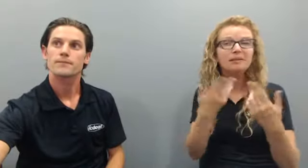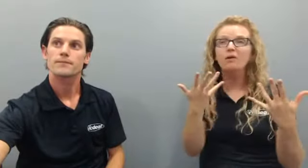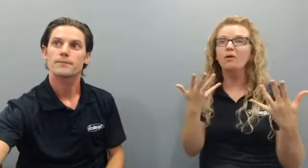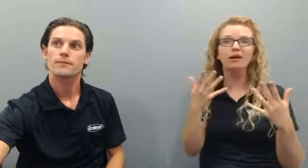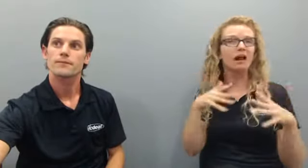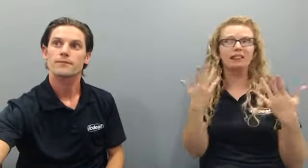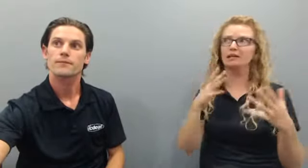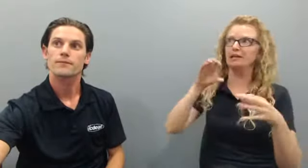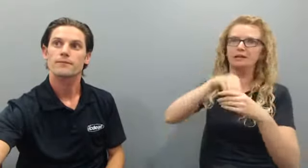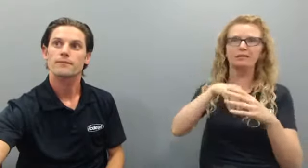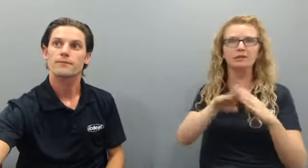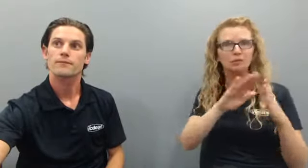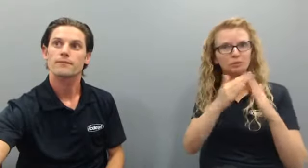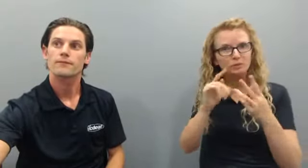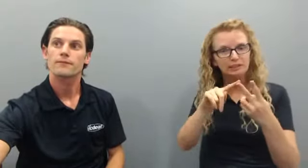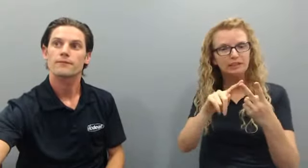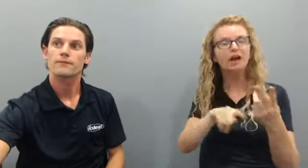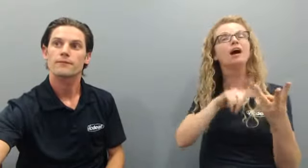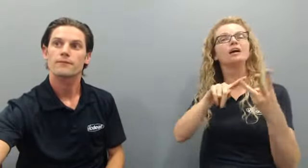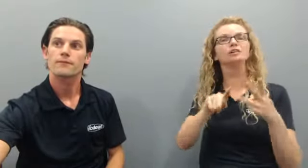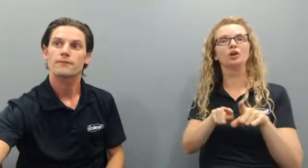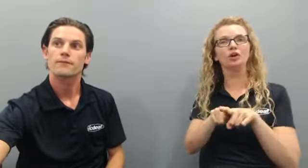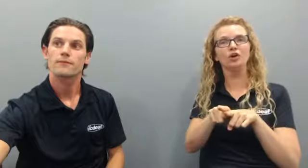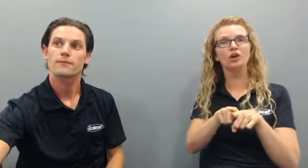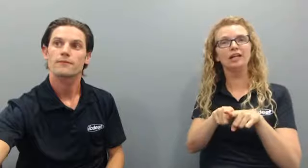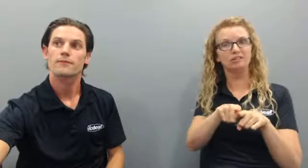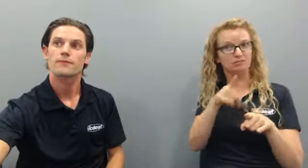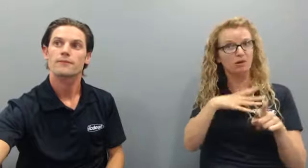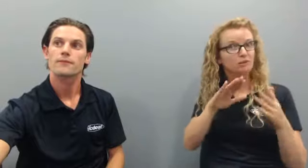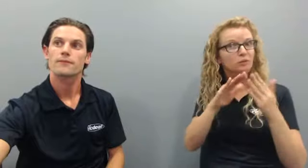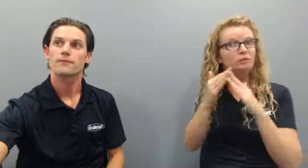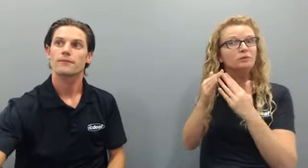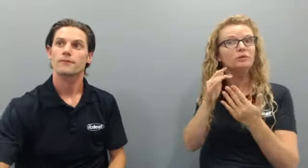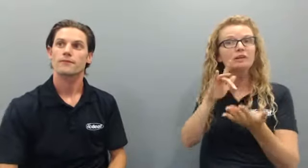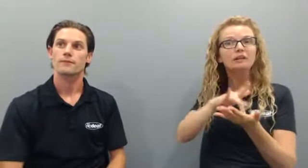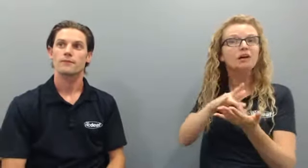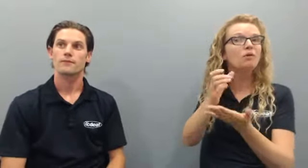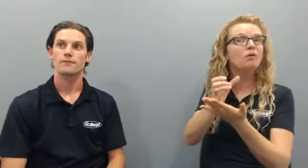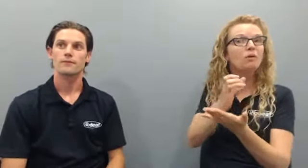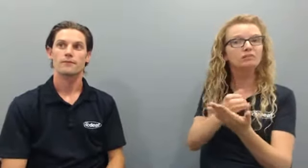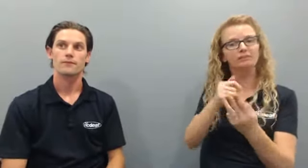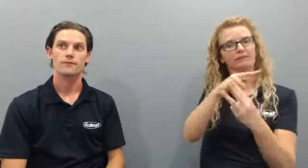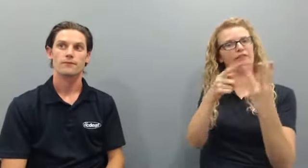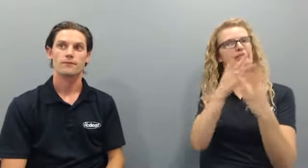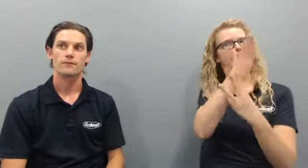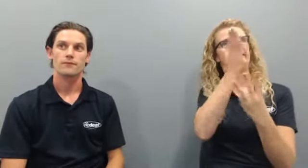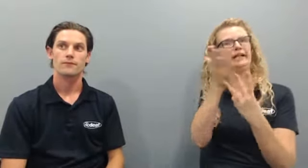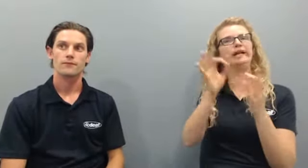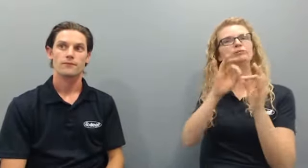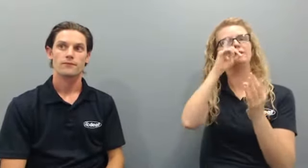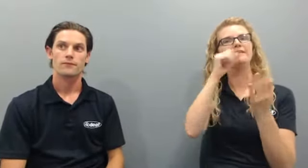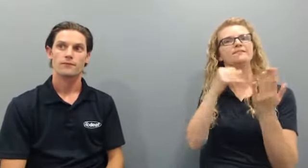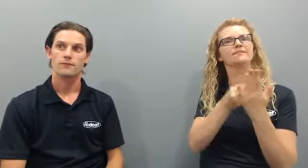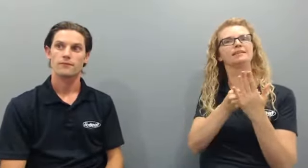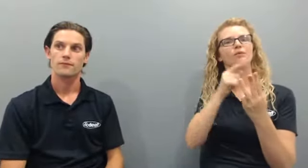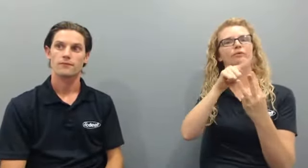for family events, anything community events, socially, and any maybe community courses you'd like to attend.